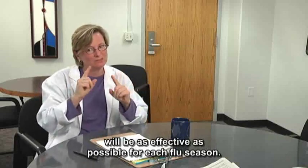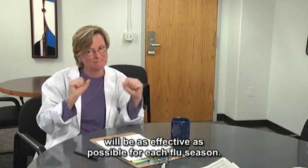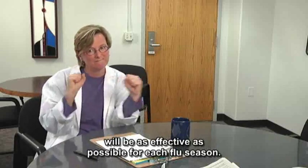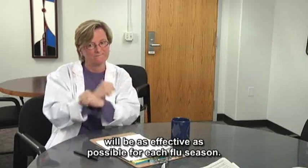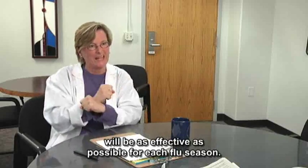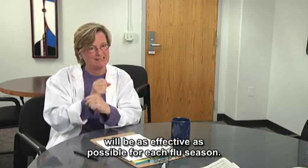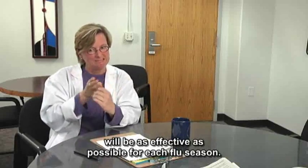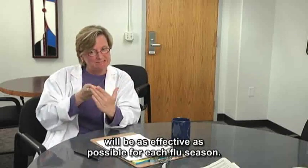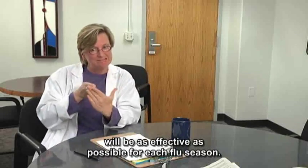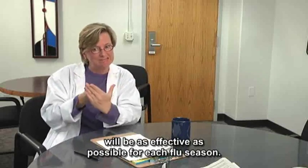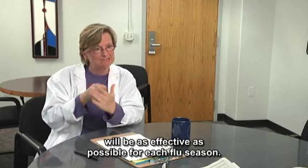each flu season.